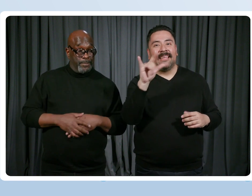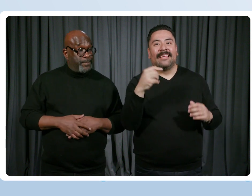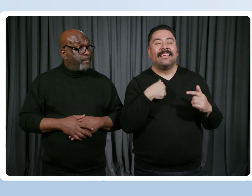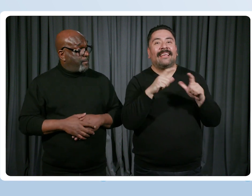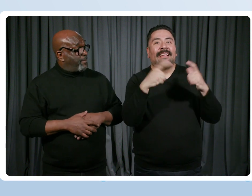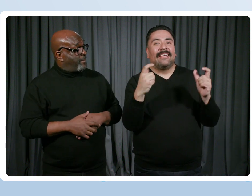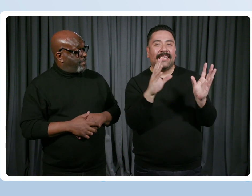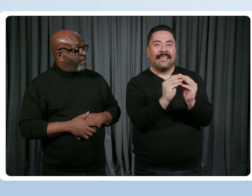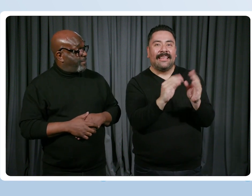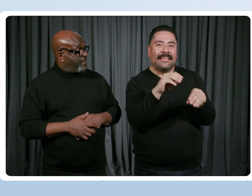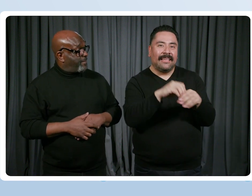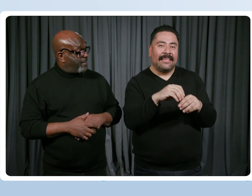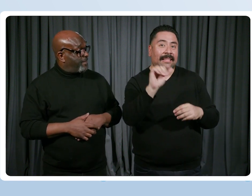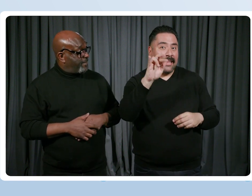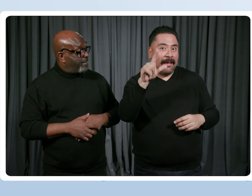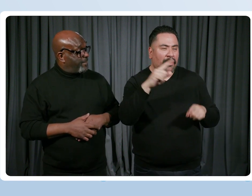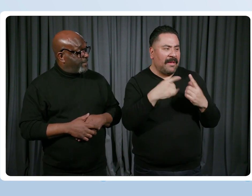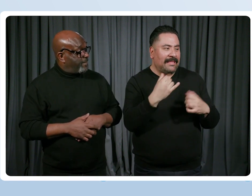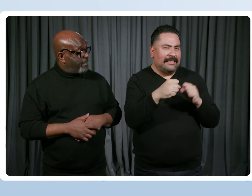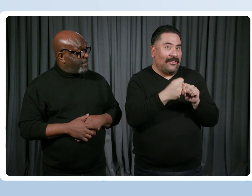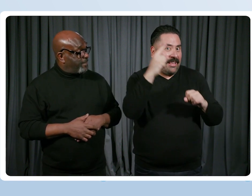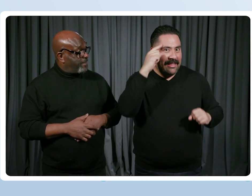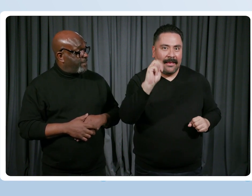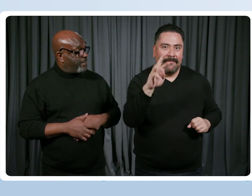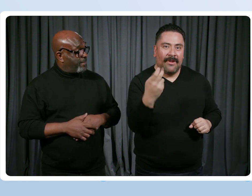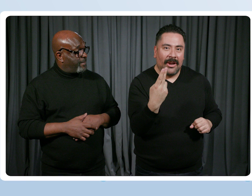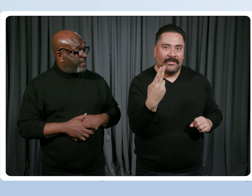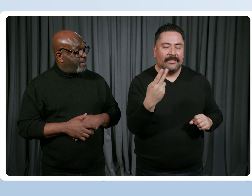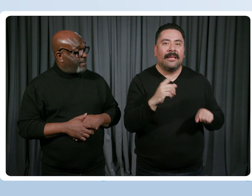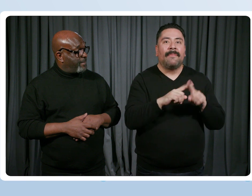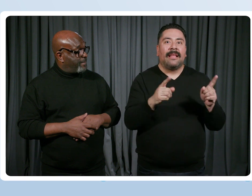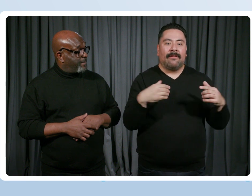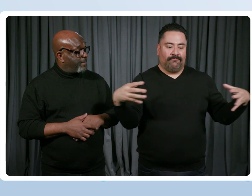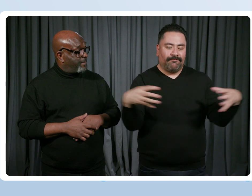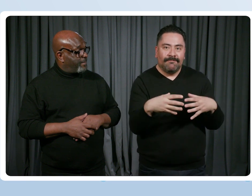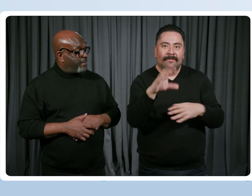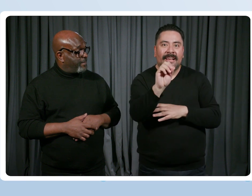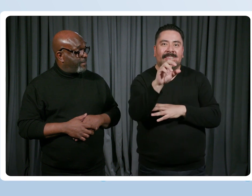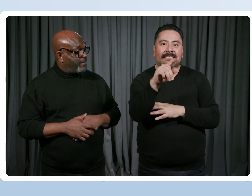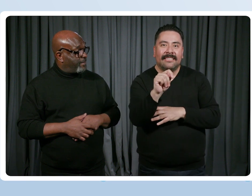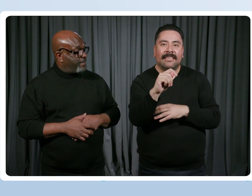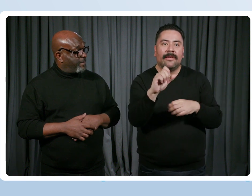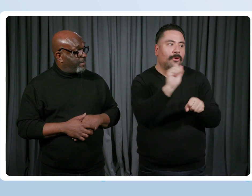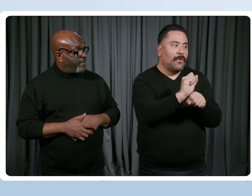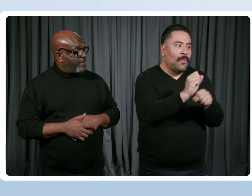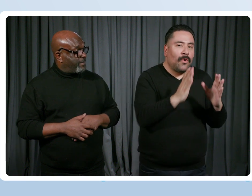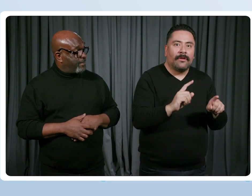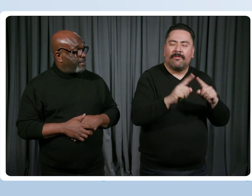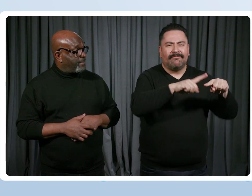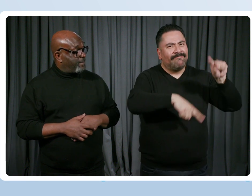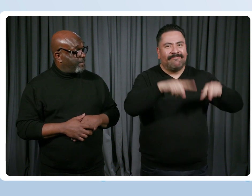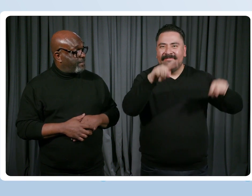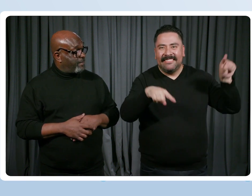conference is held in April, although this year it's in March, and it brings together occupational therapy practitioners from